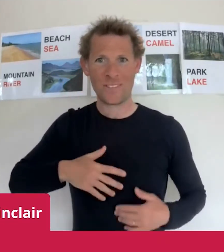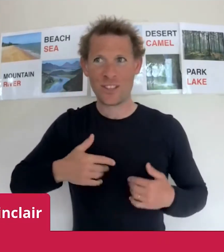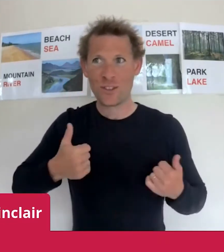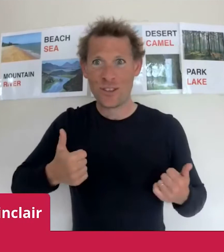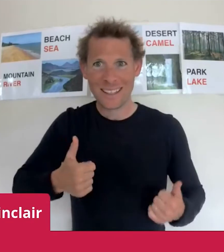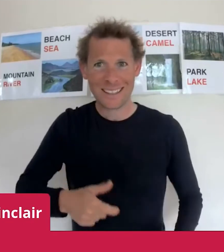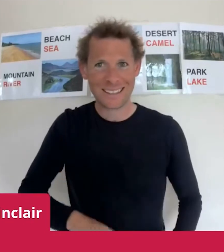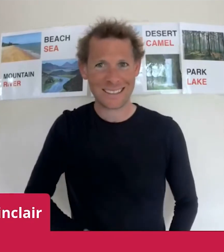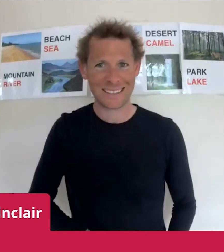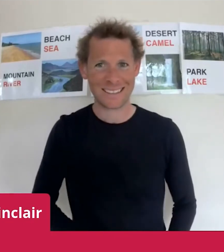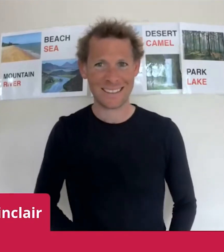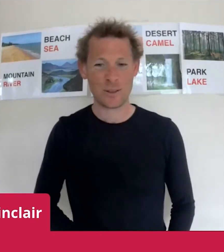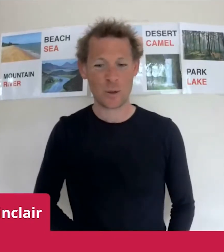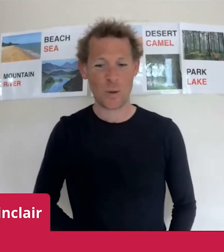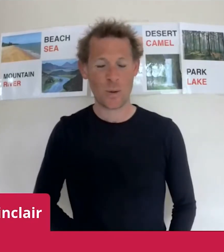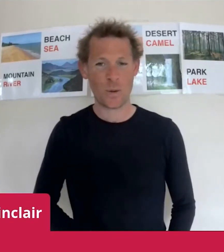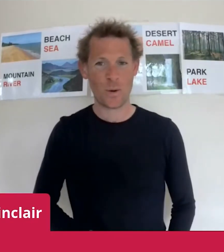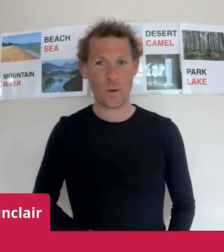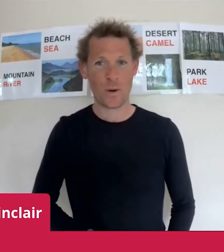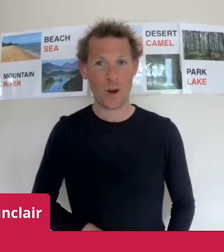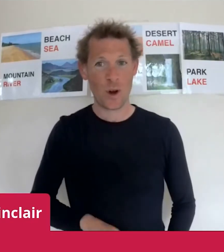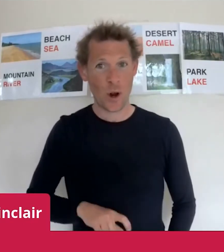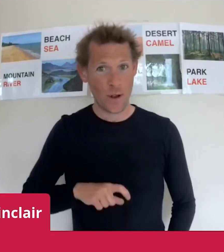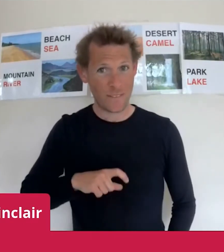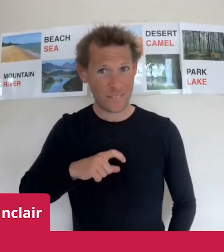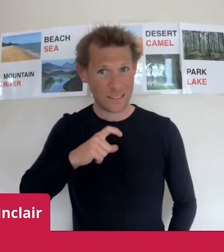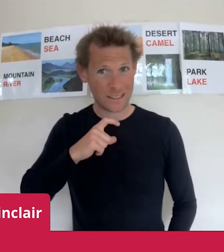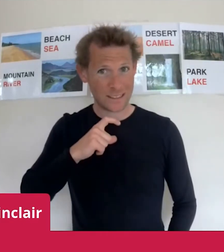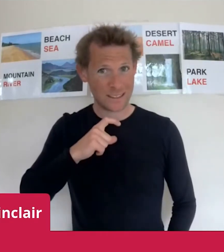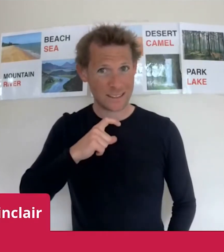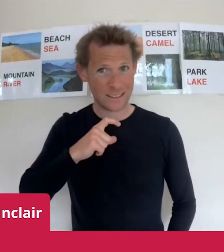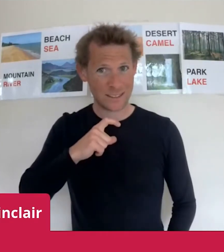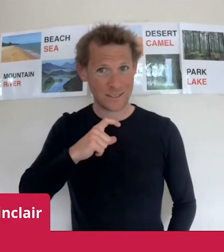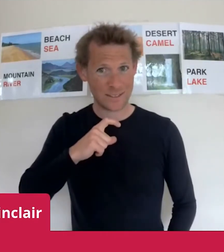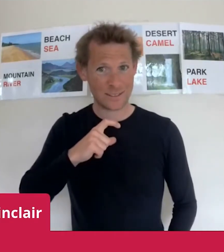up as you're feeling great. Confident.